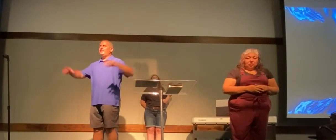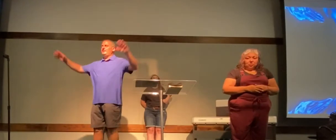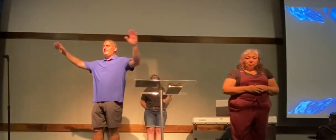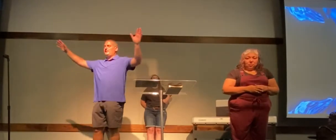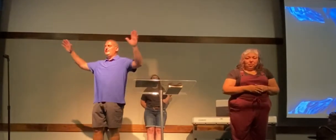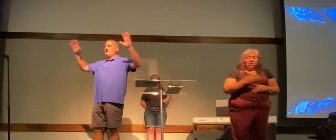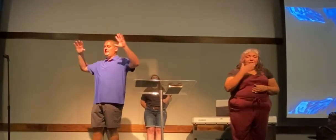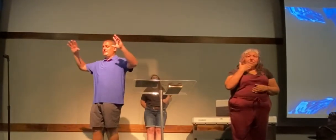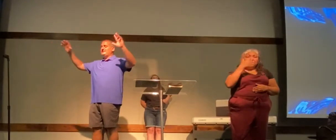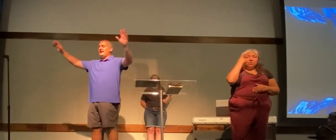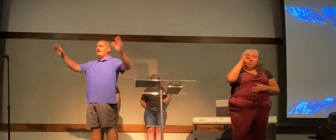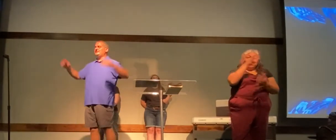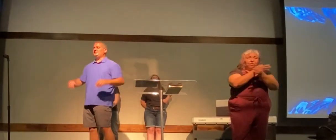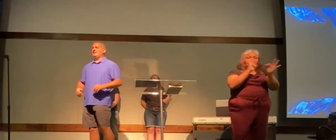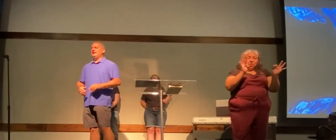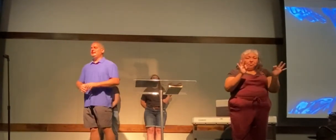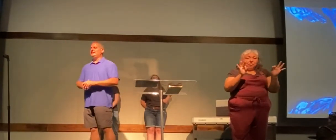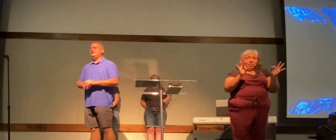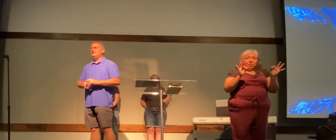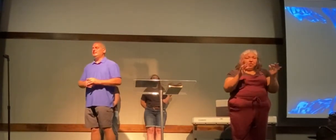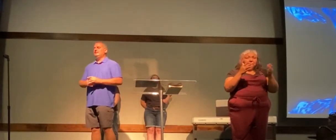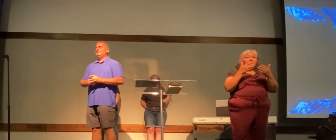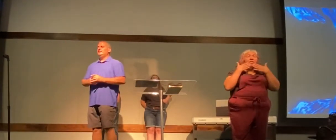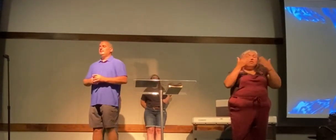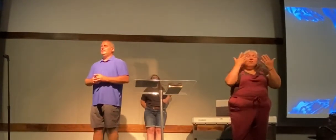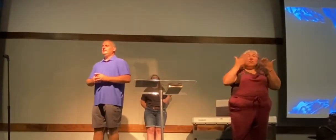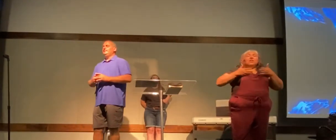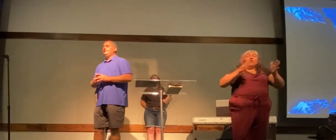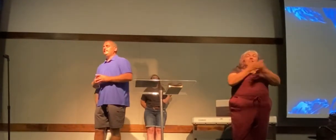Thank you for your freedom. Thank you for setting us free.